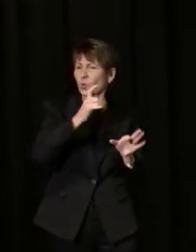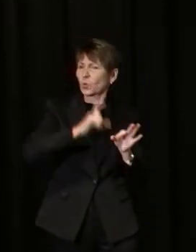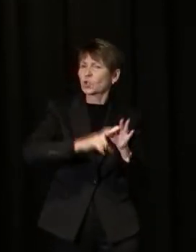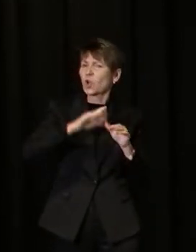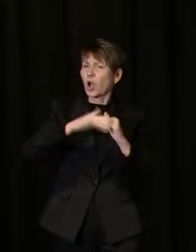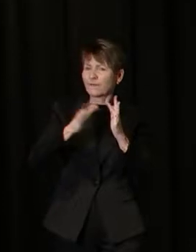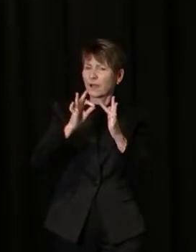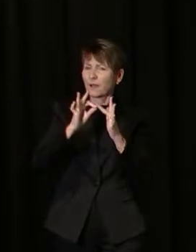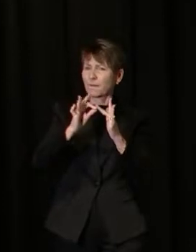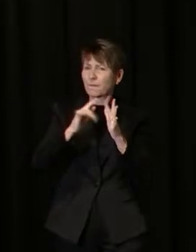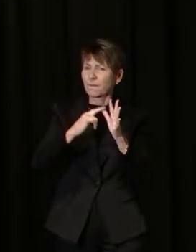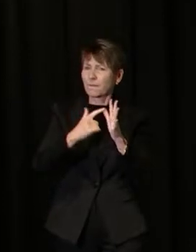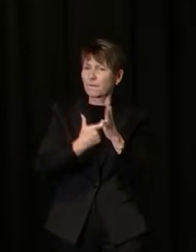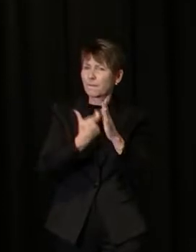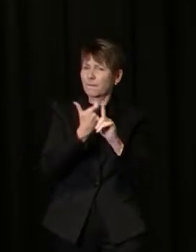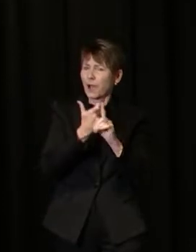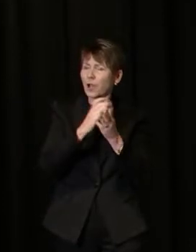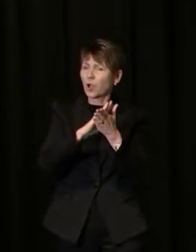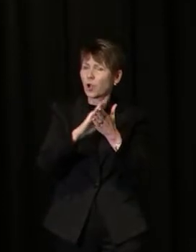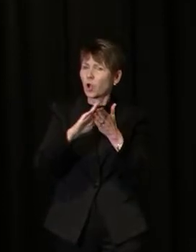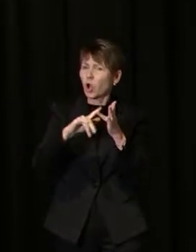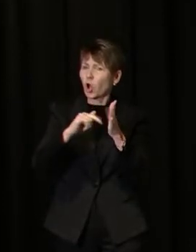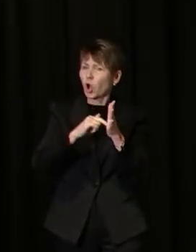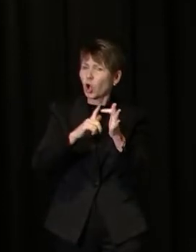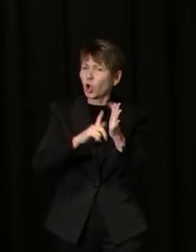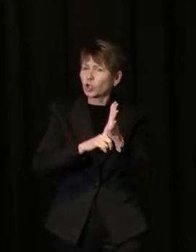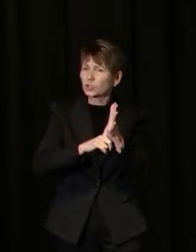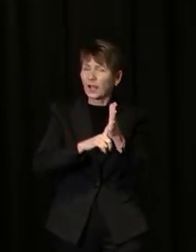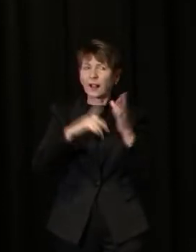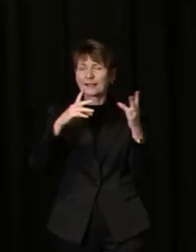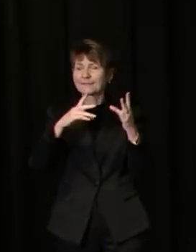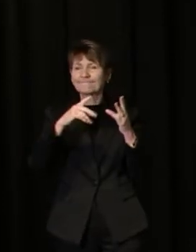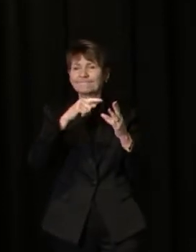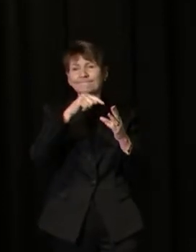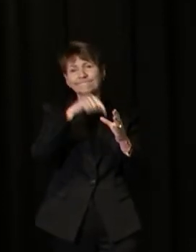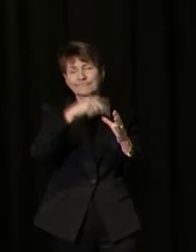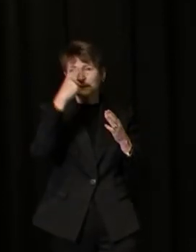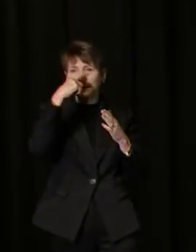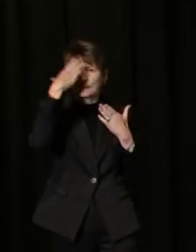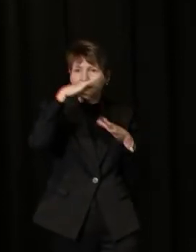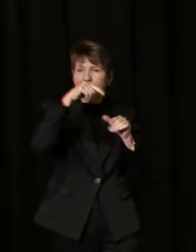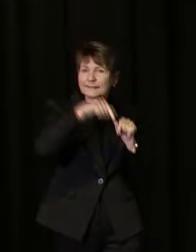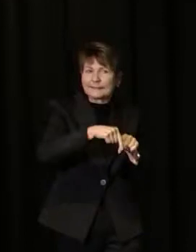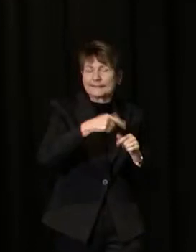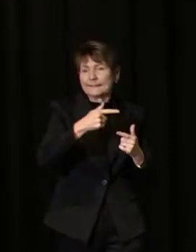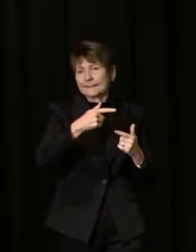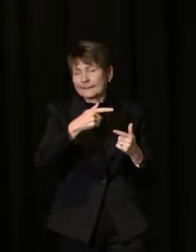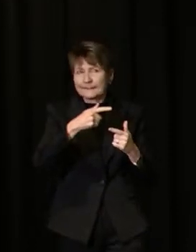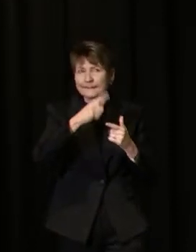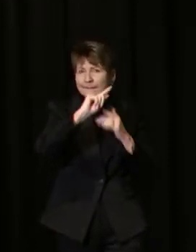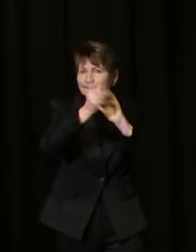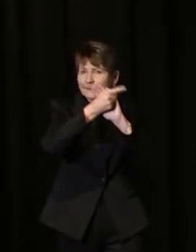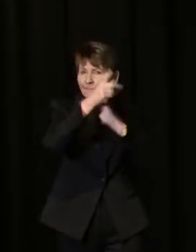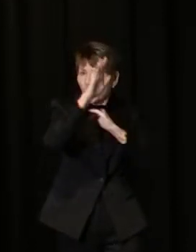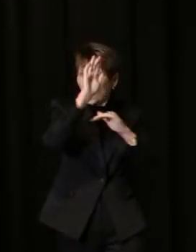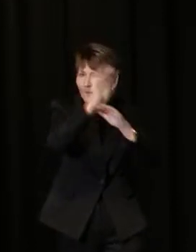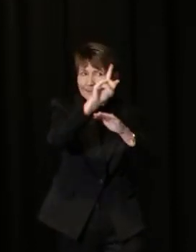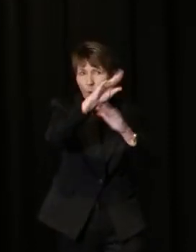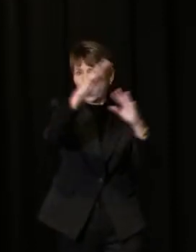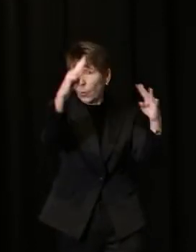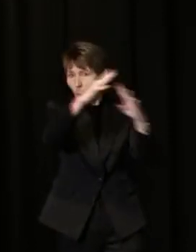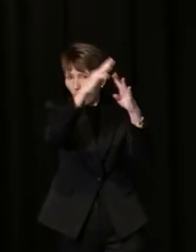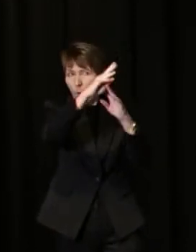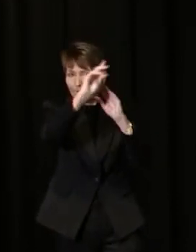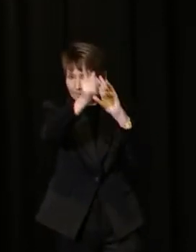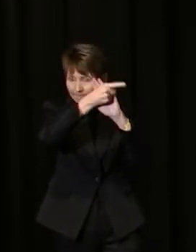Yes. I know it's the federal government's responsibility. Can you sort of have any updates on, whether they've been offered vaccination, how